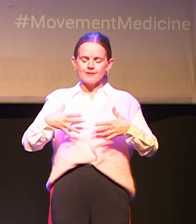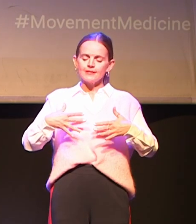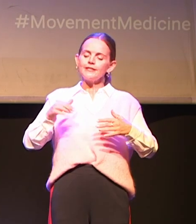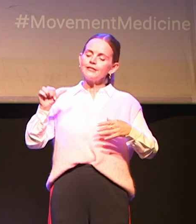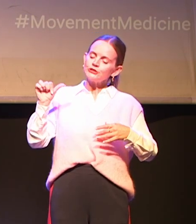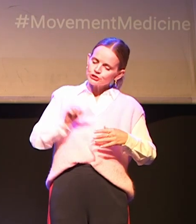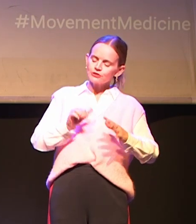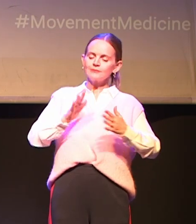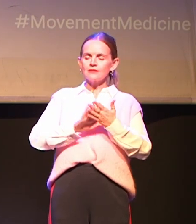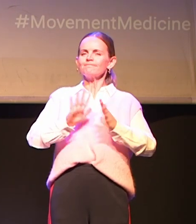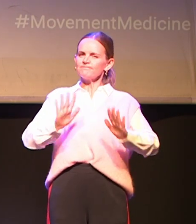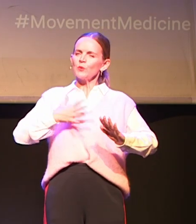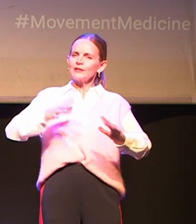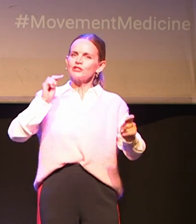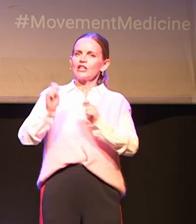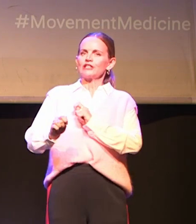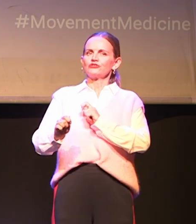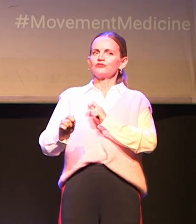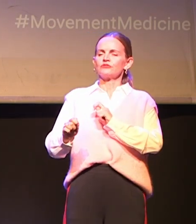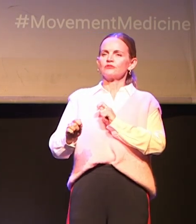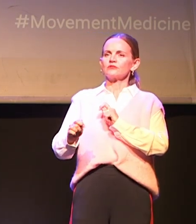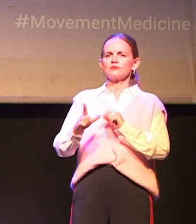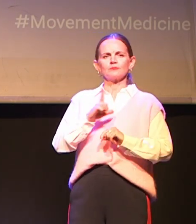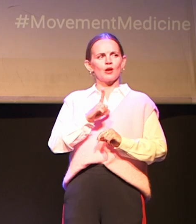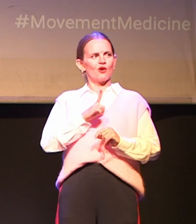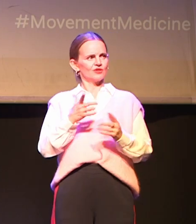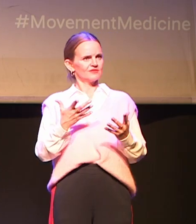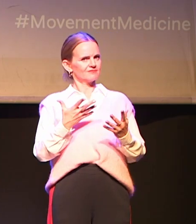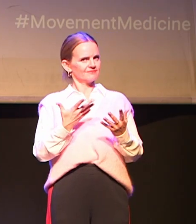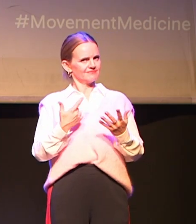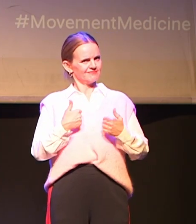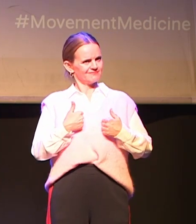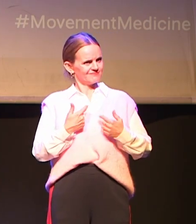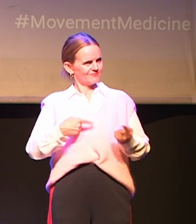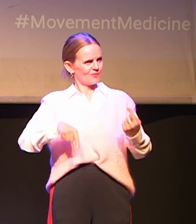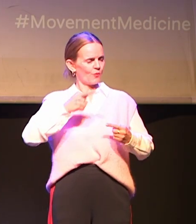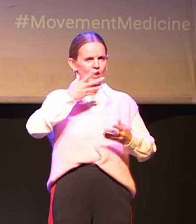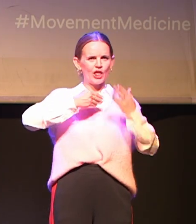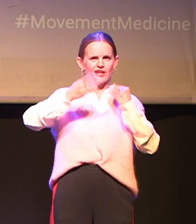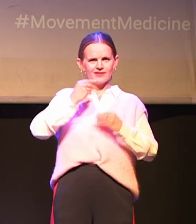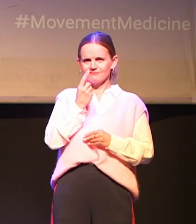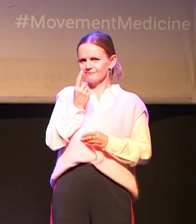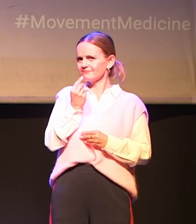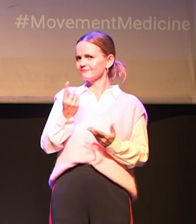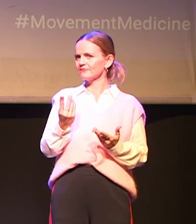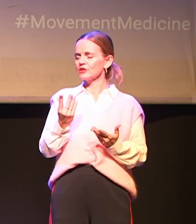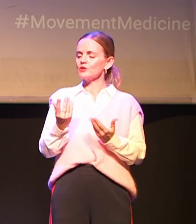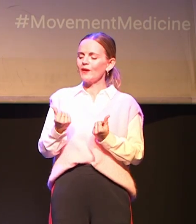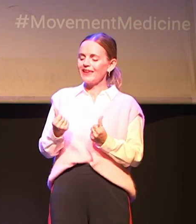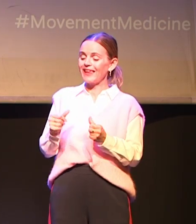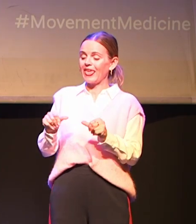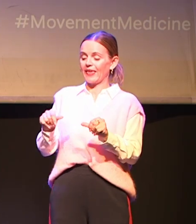we do what we do, because we are this learning organism together. So healing to me is the openness